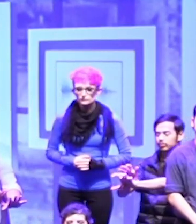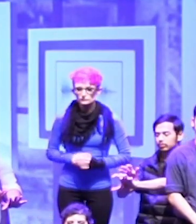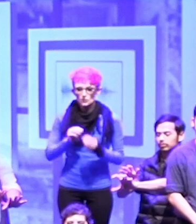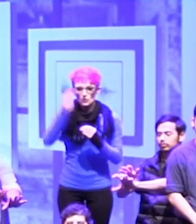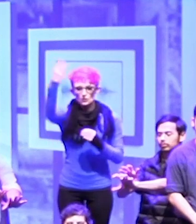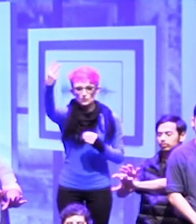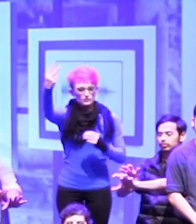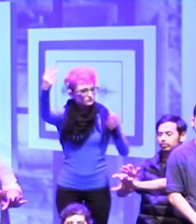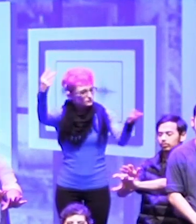Number 2.